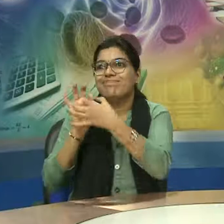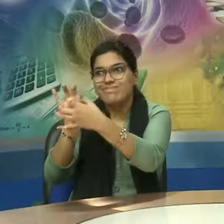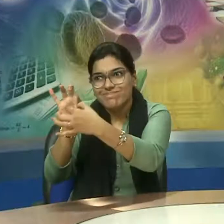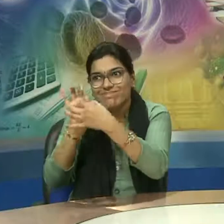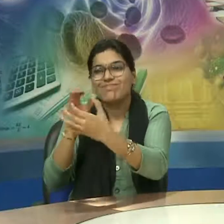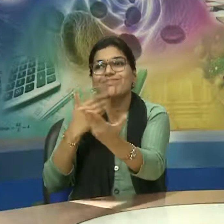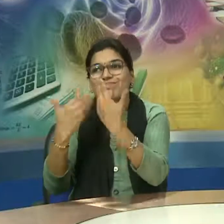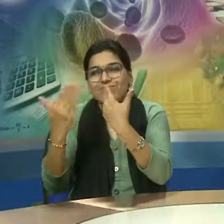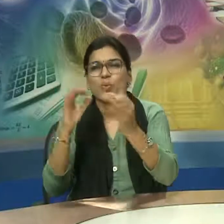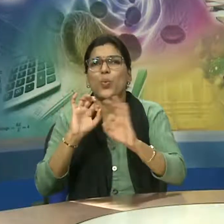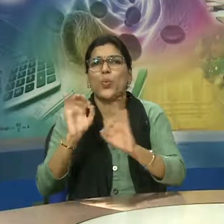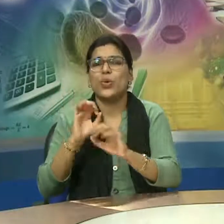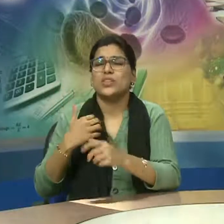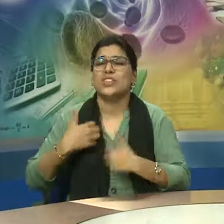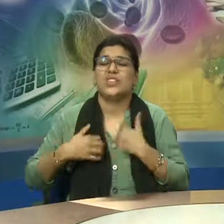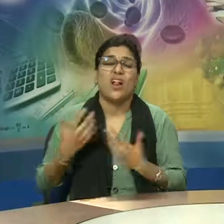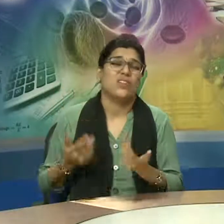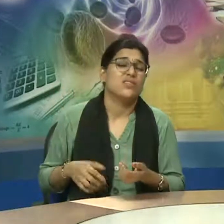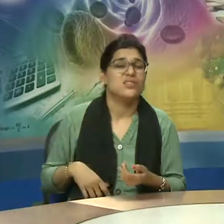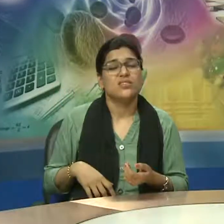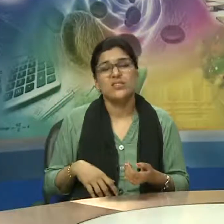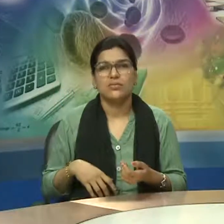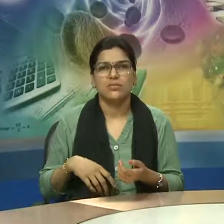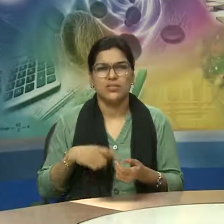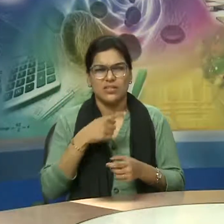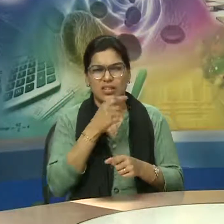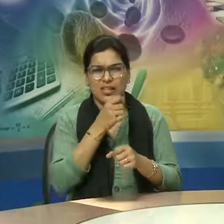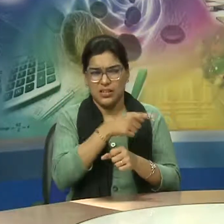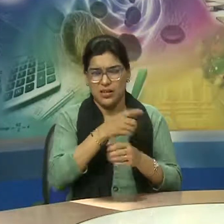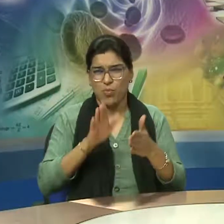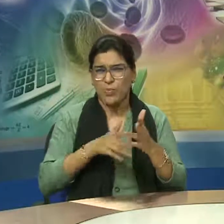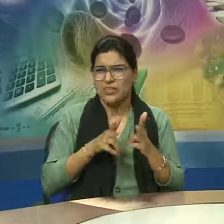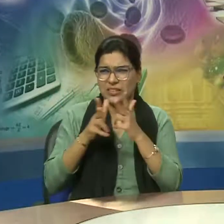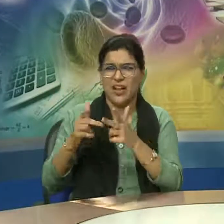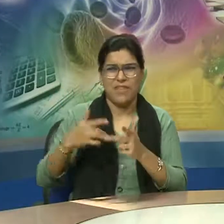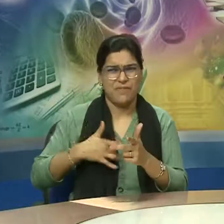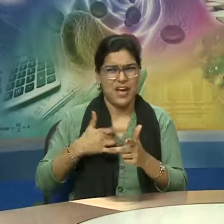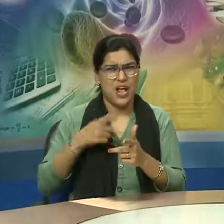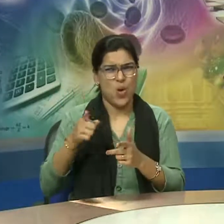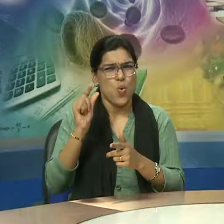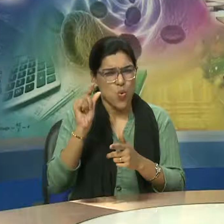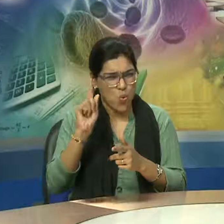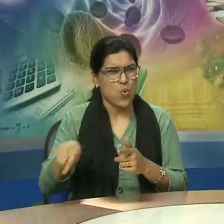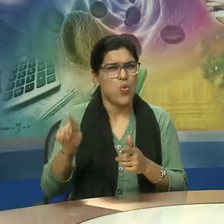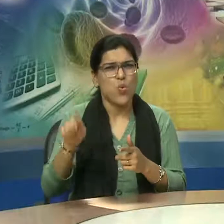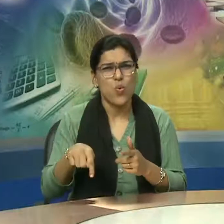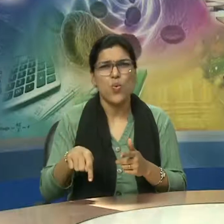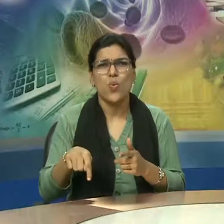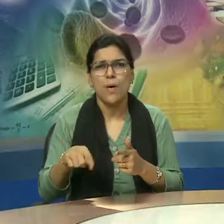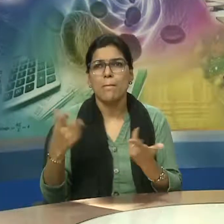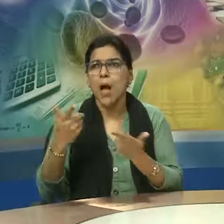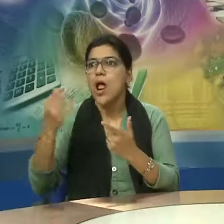sad that, like other adults in today's world, he has